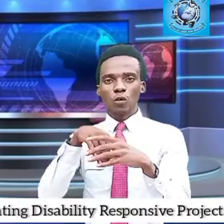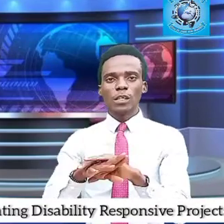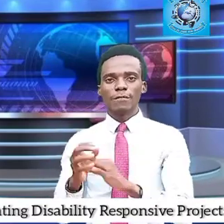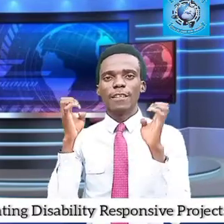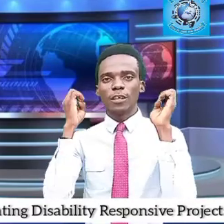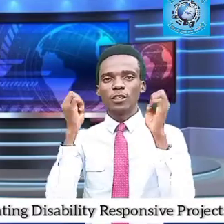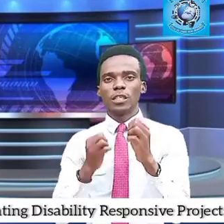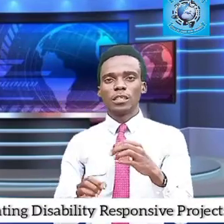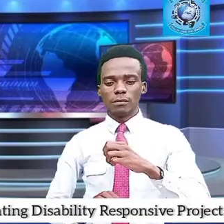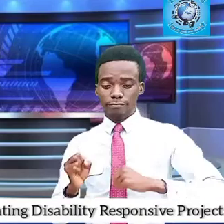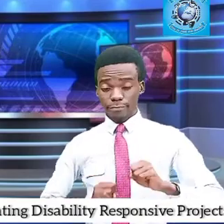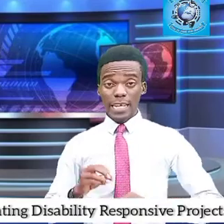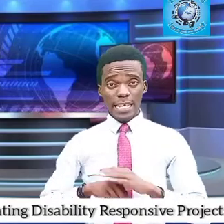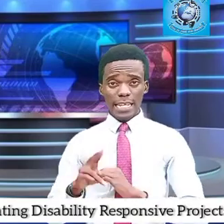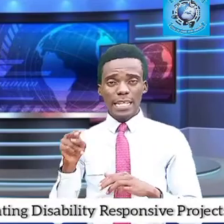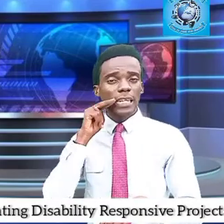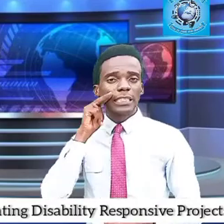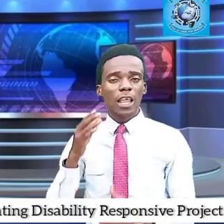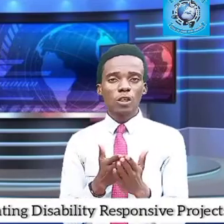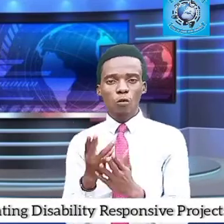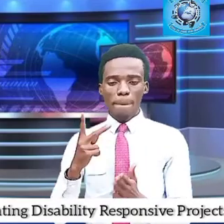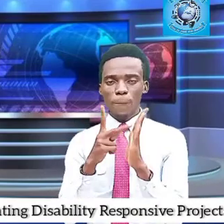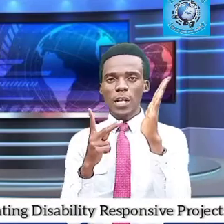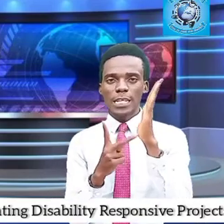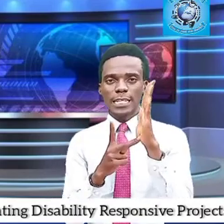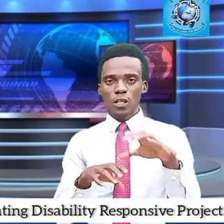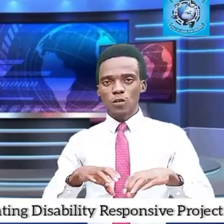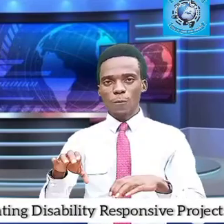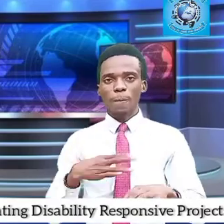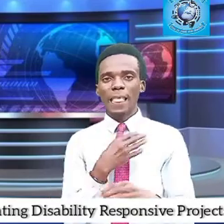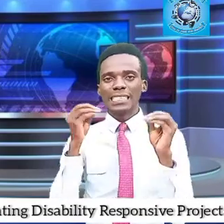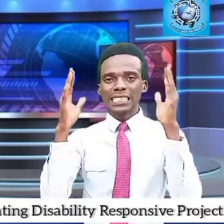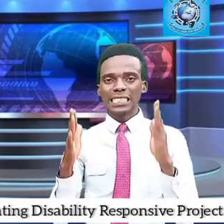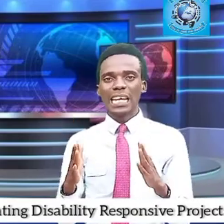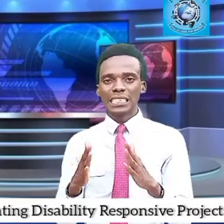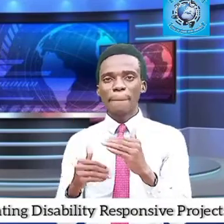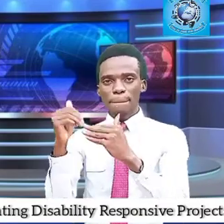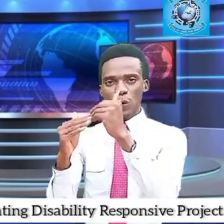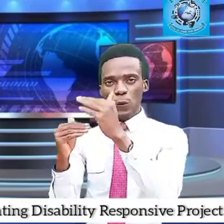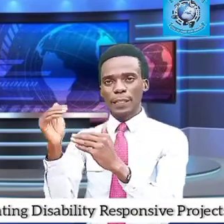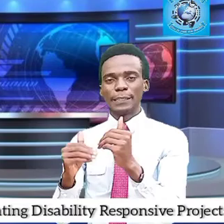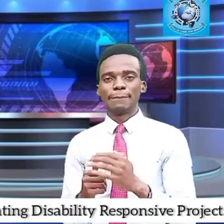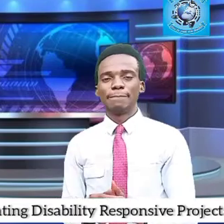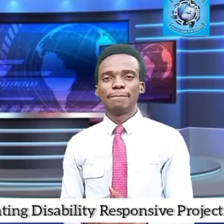in Nigeria through policy implementation and teachers' capacity building.